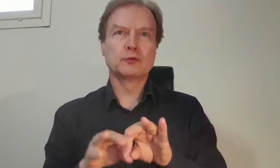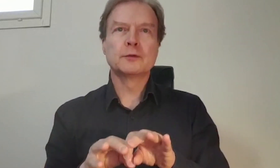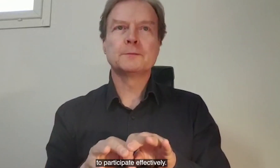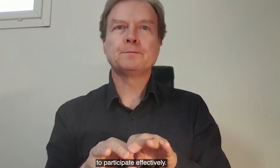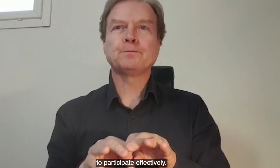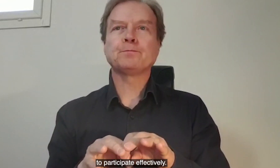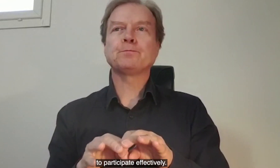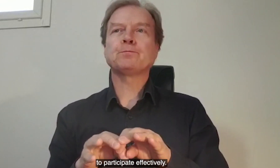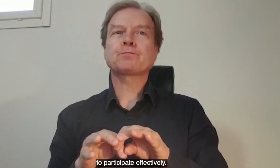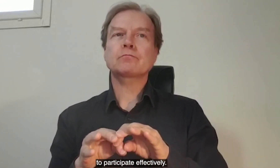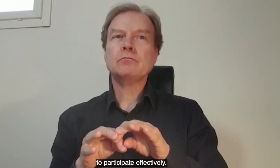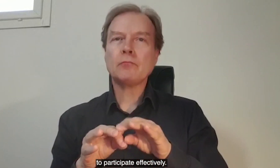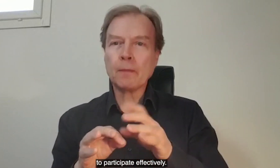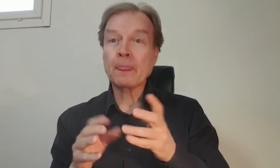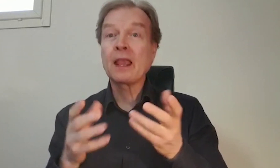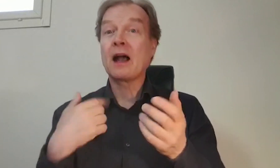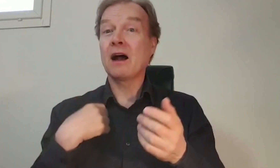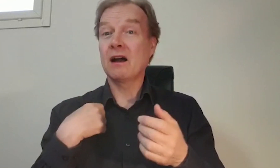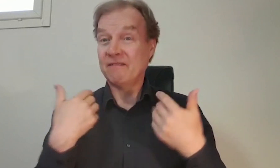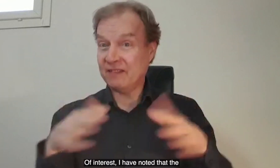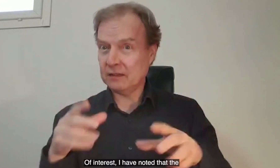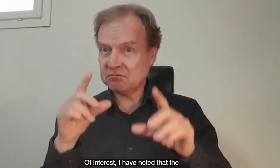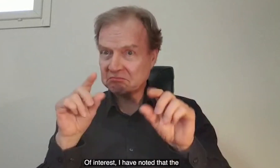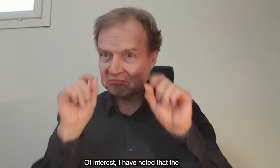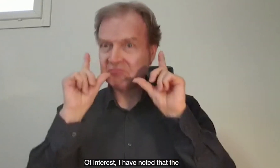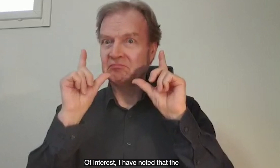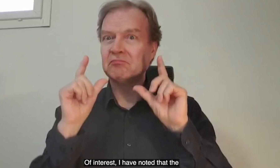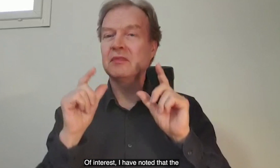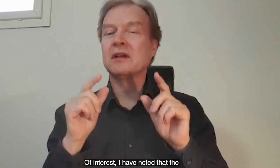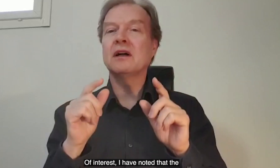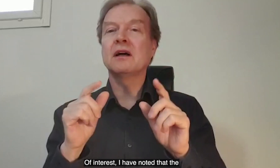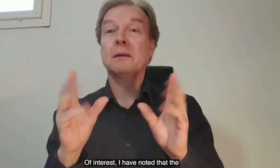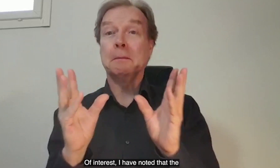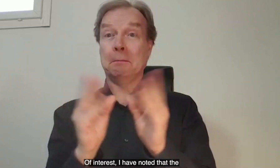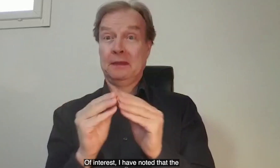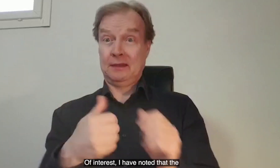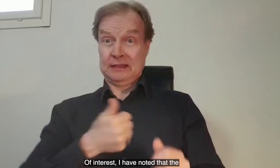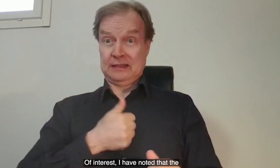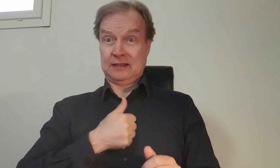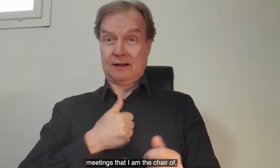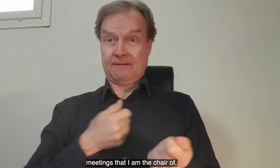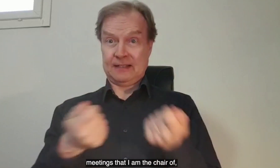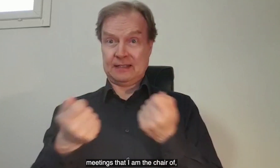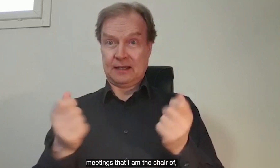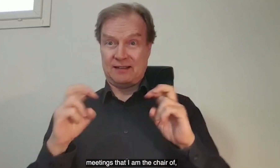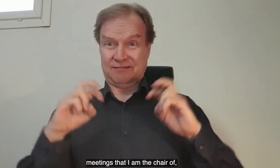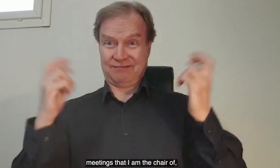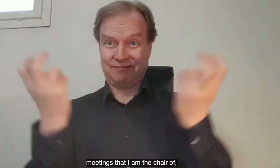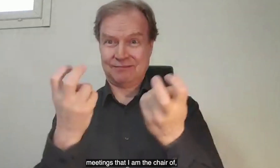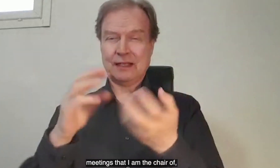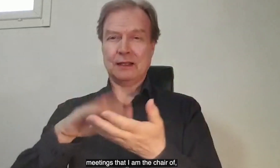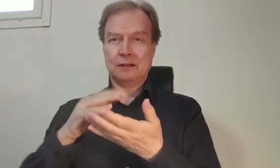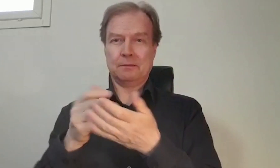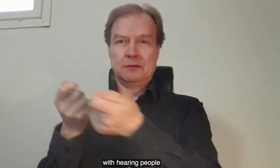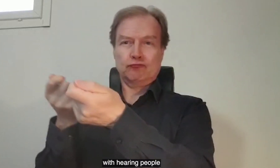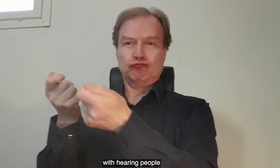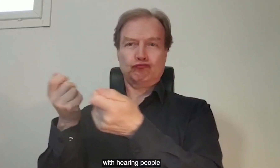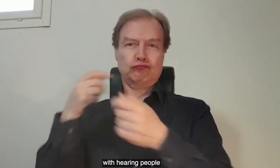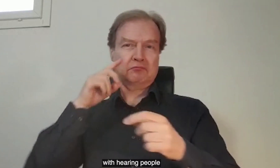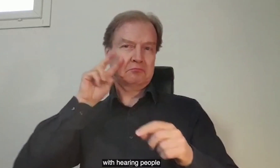chair sees me immediately, and that allows me to participate effectively. I have noted that the meetings where I